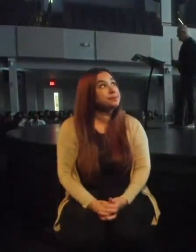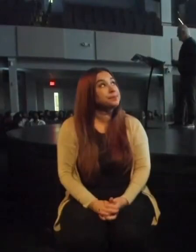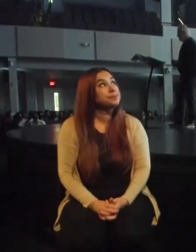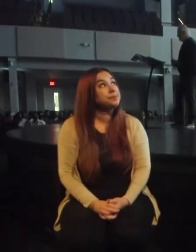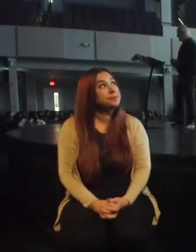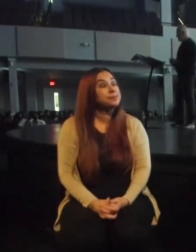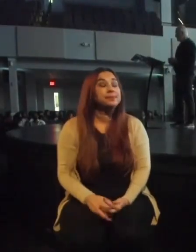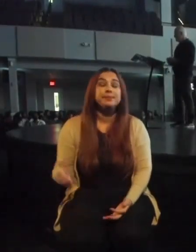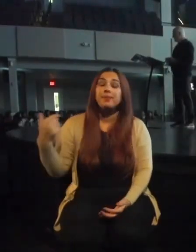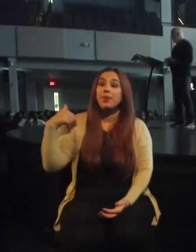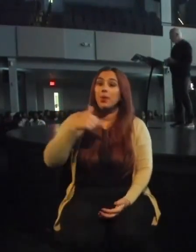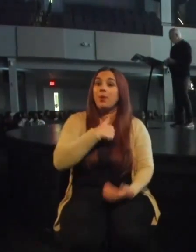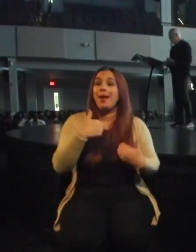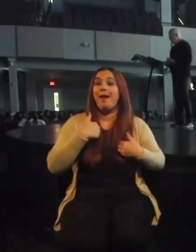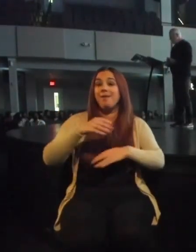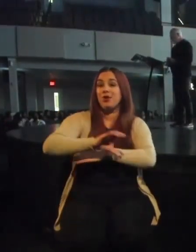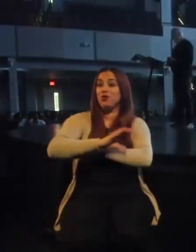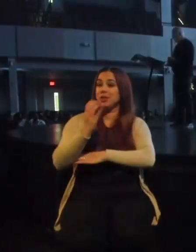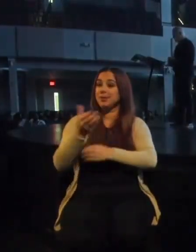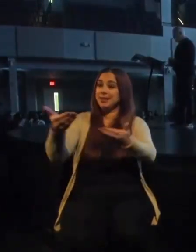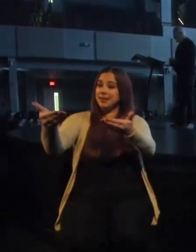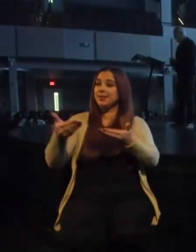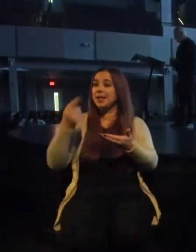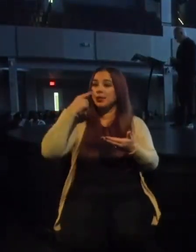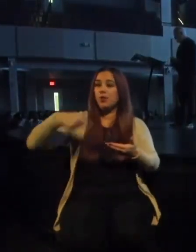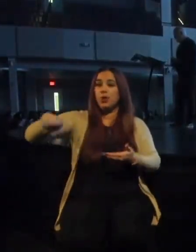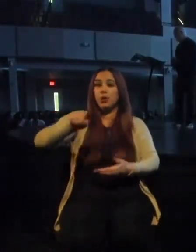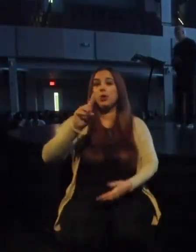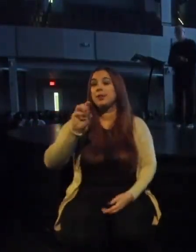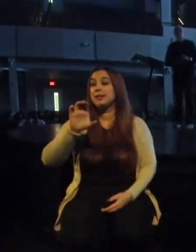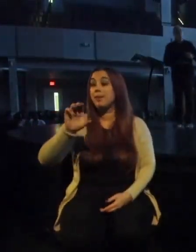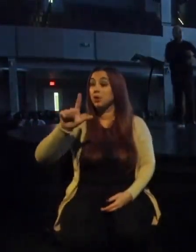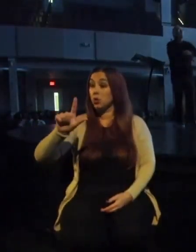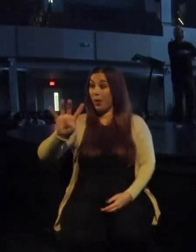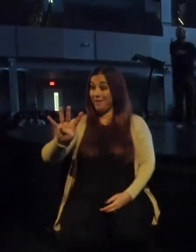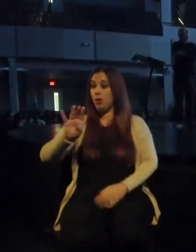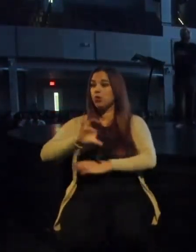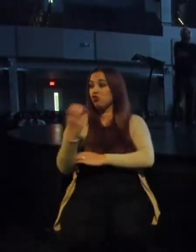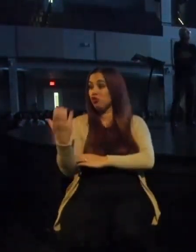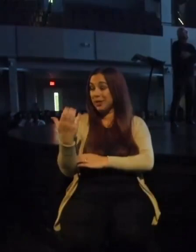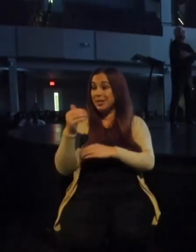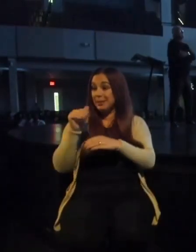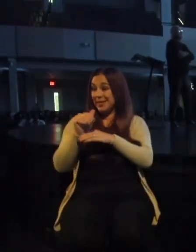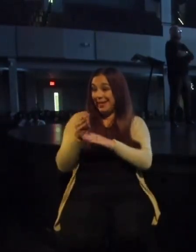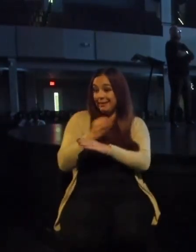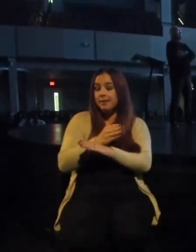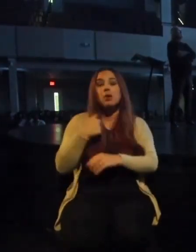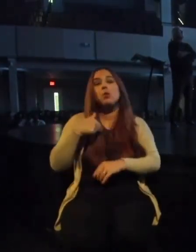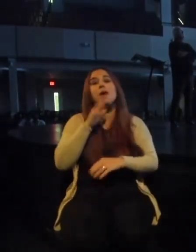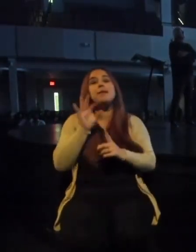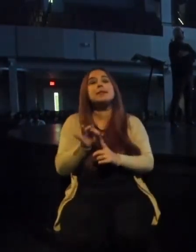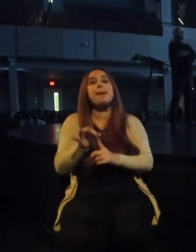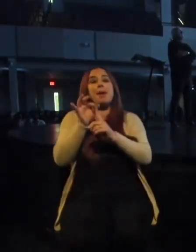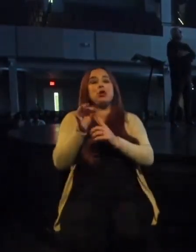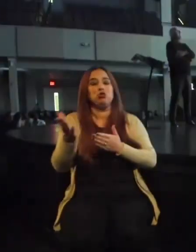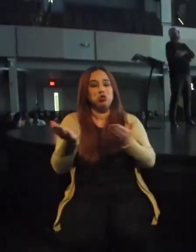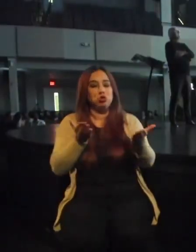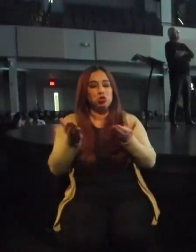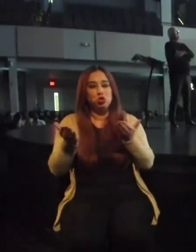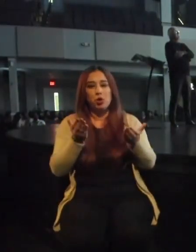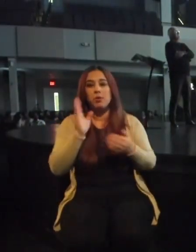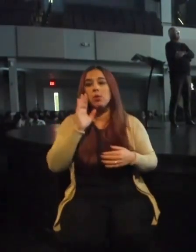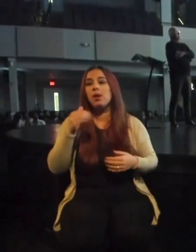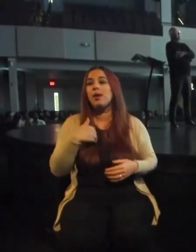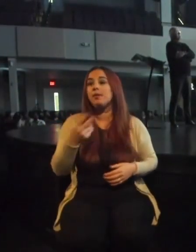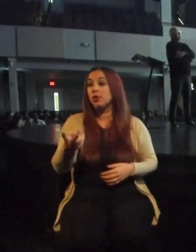We have a Christmas invite for you. On December 24th, Christmas Eve, we will be holding a special service. There are